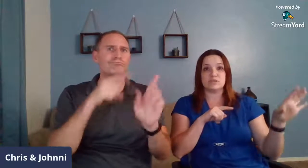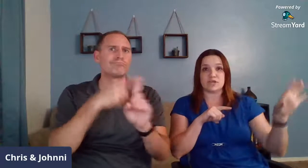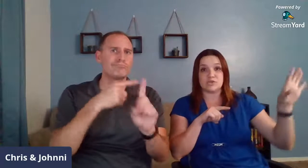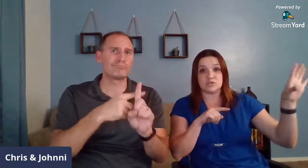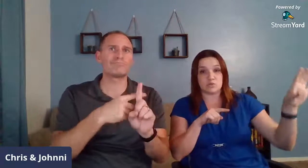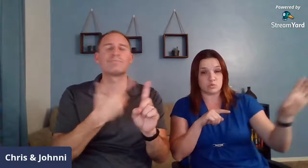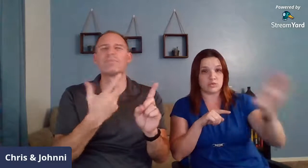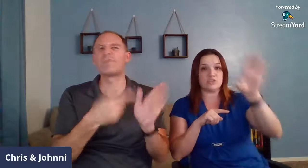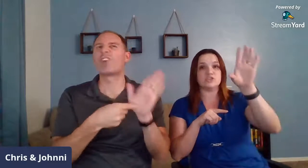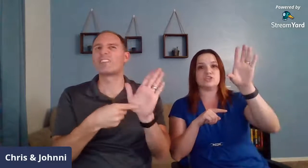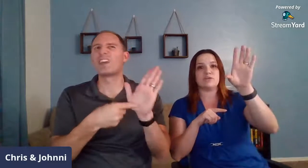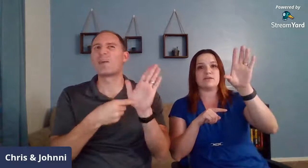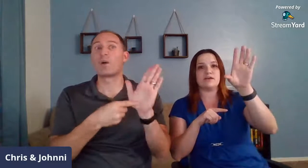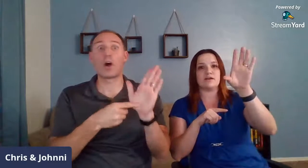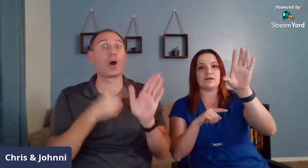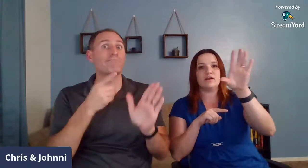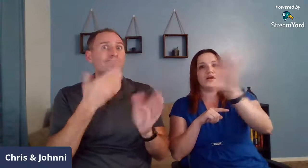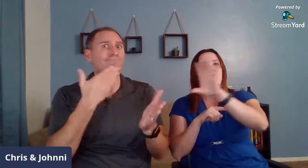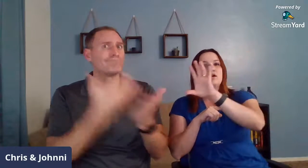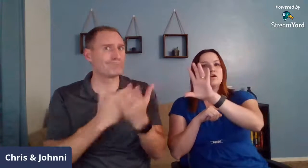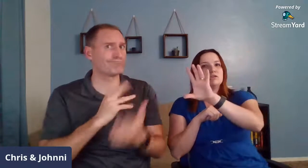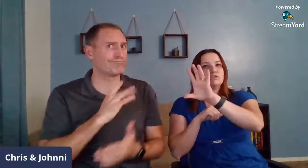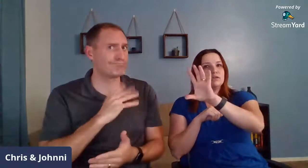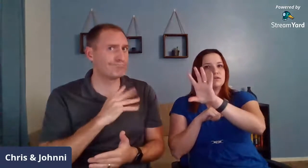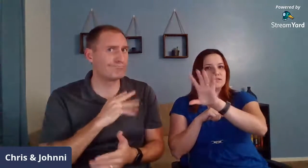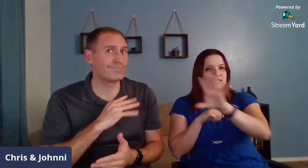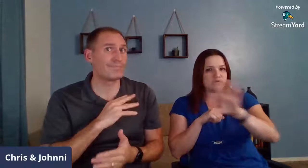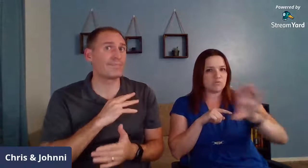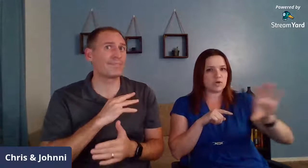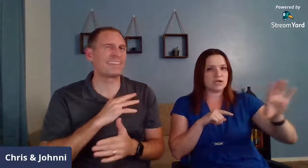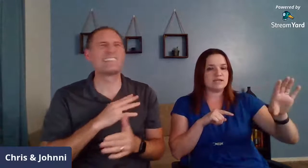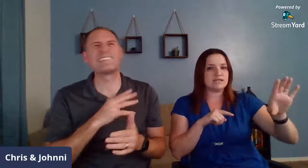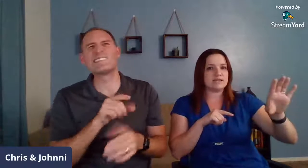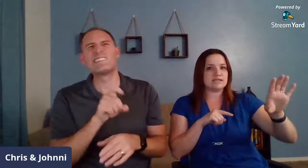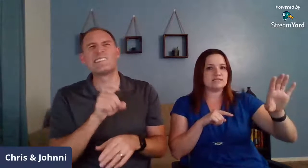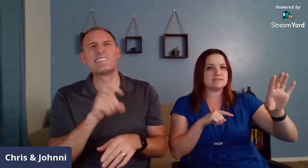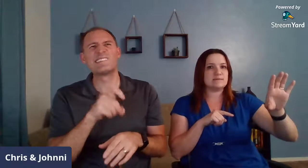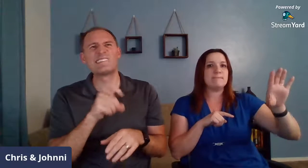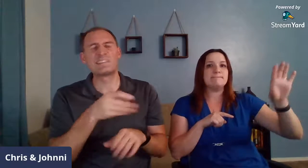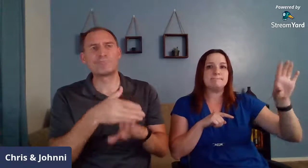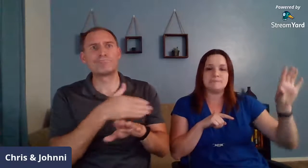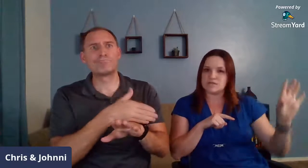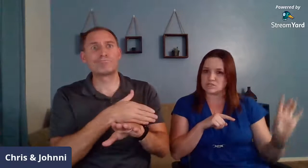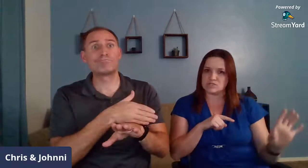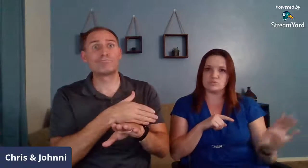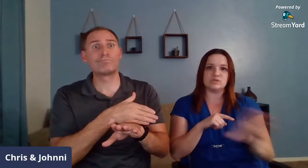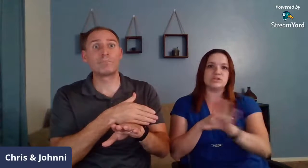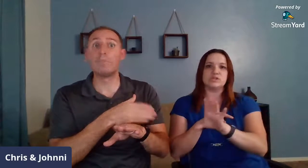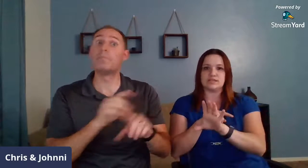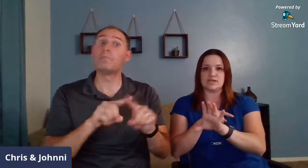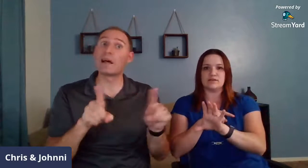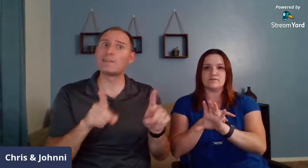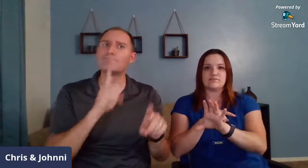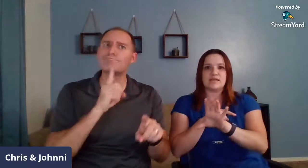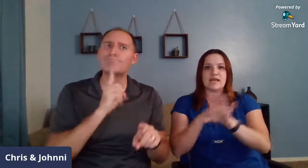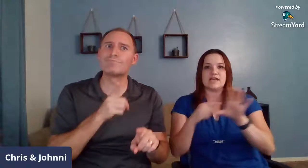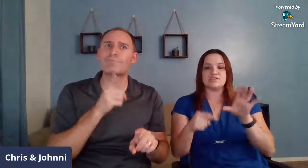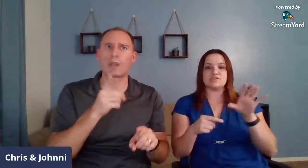thought you did a really good job here. Need to work on this, but you did really good here. And so